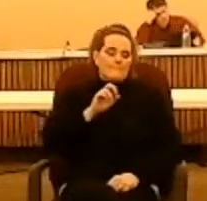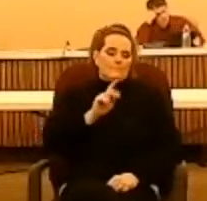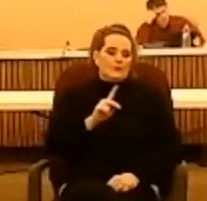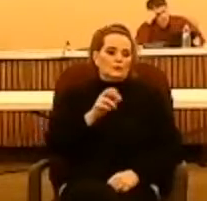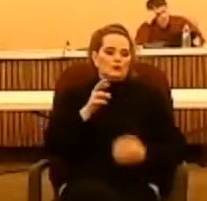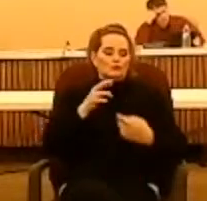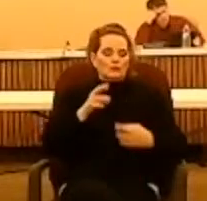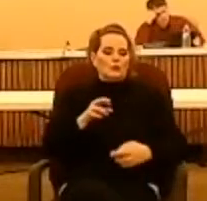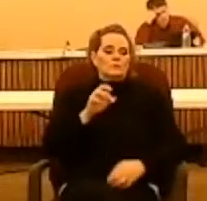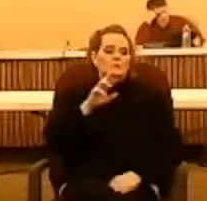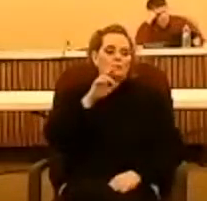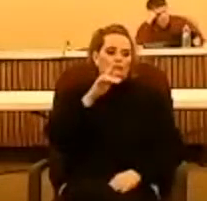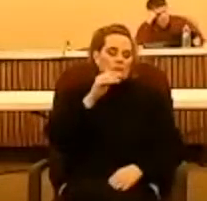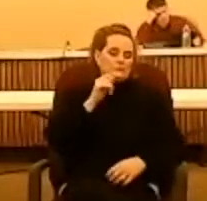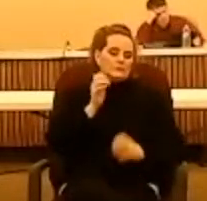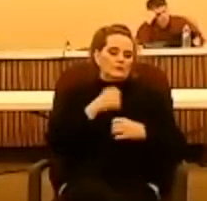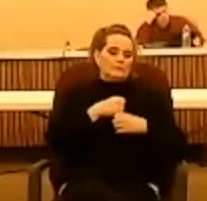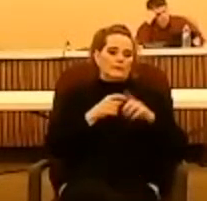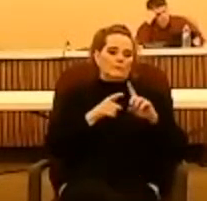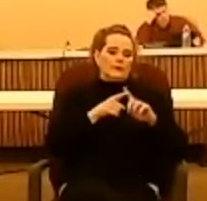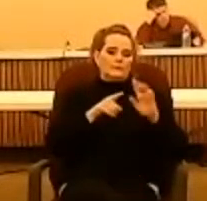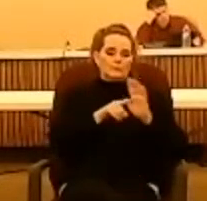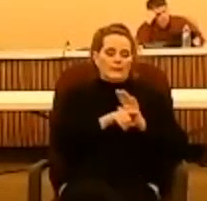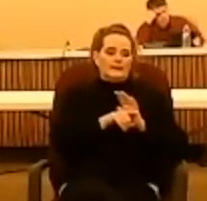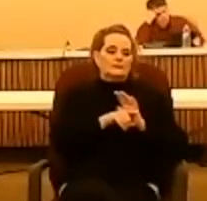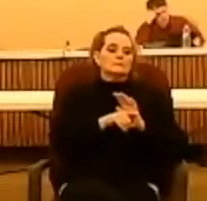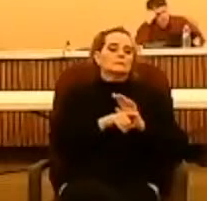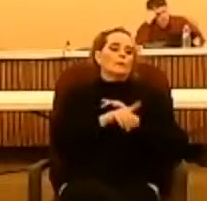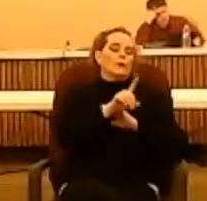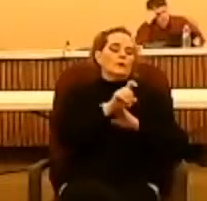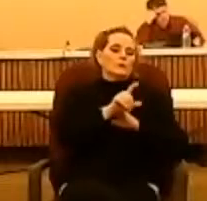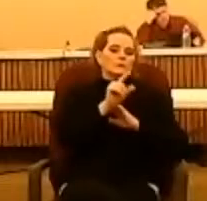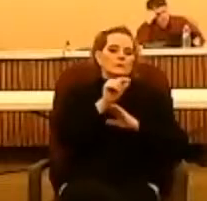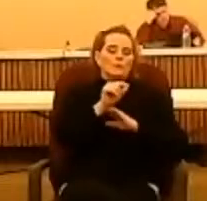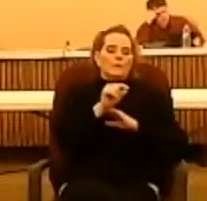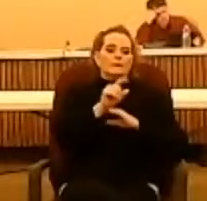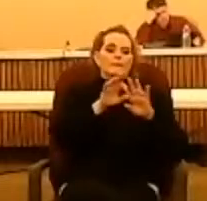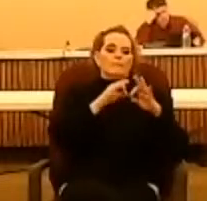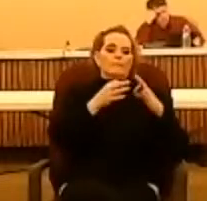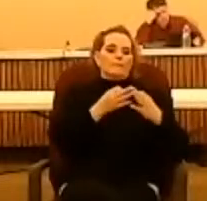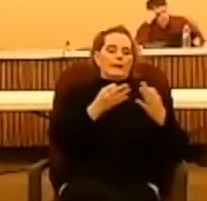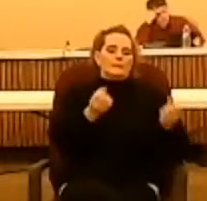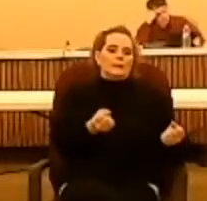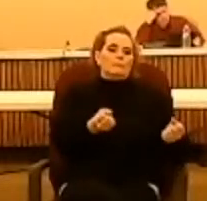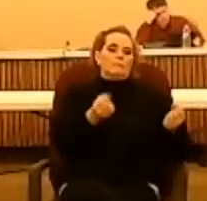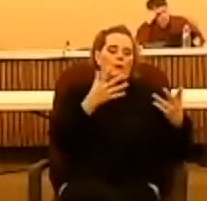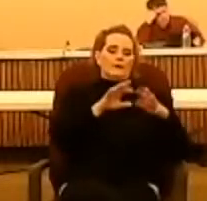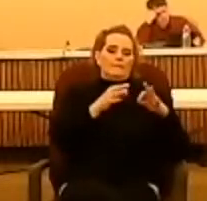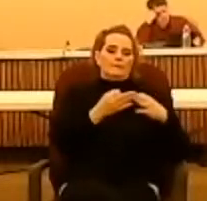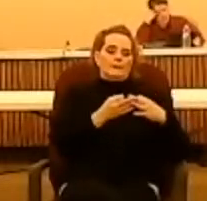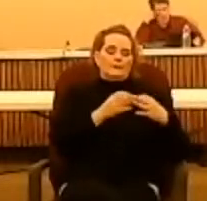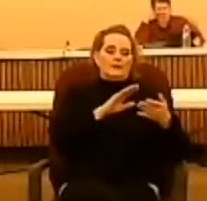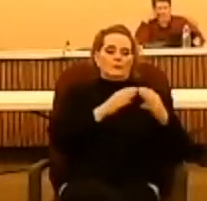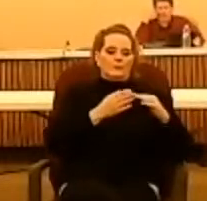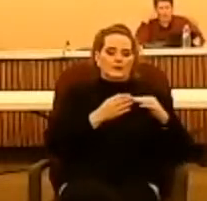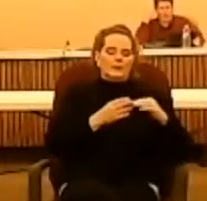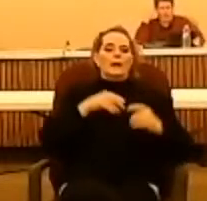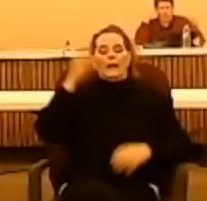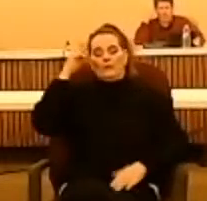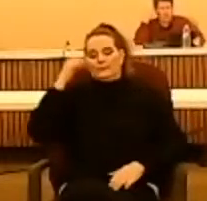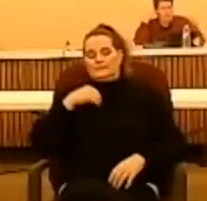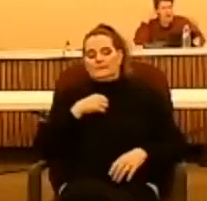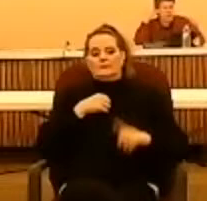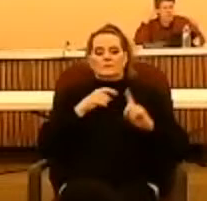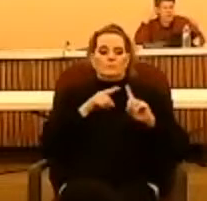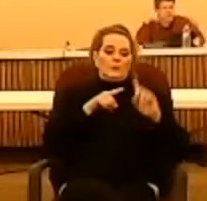a plus or minus 120 unit multifamily community. Second. And by the way, the reason it's a plus or minus 120